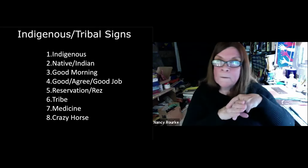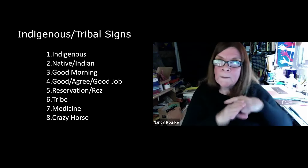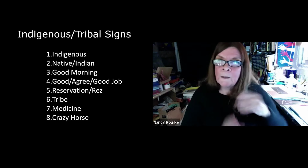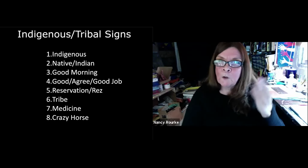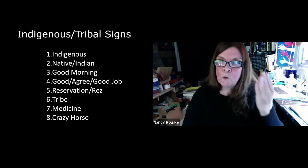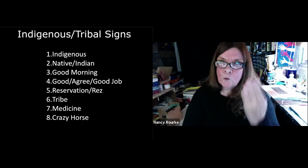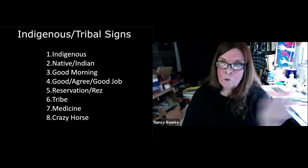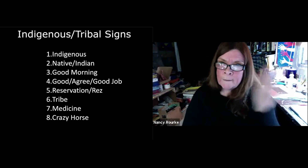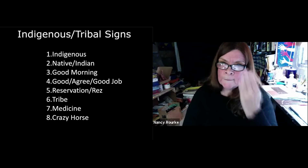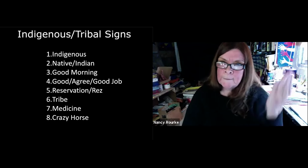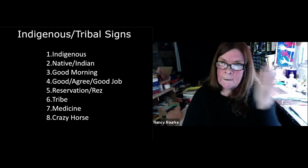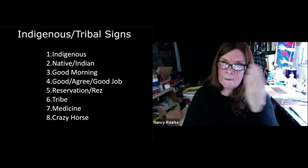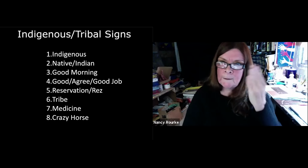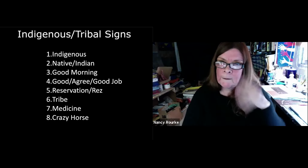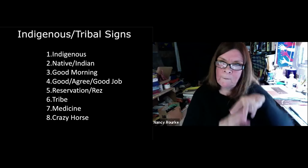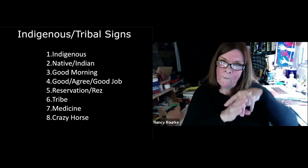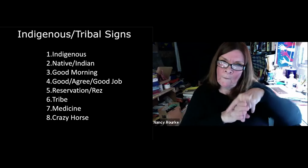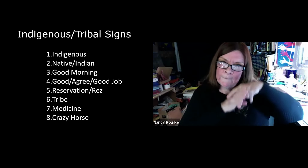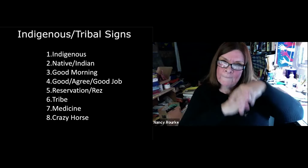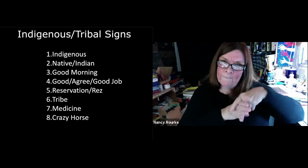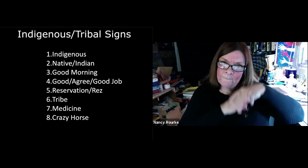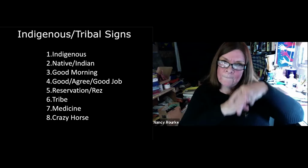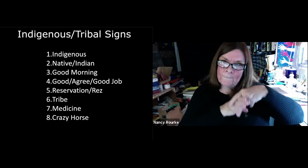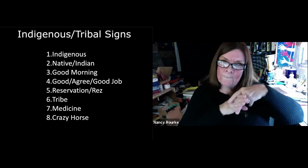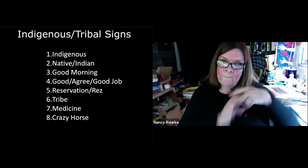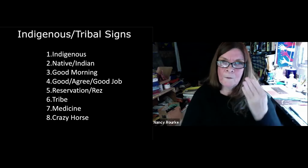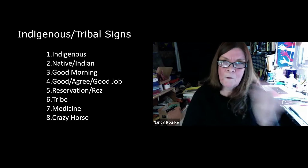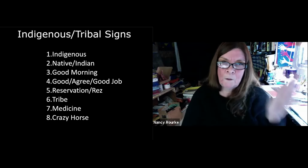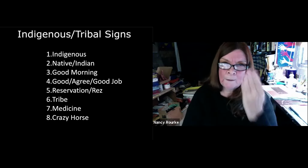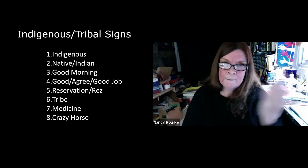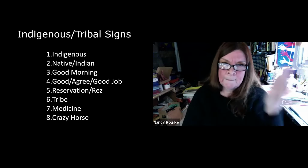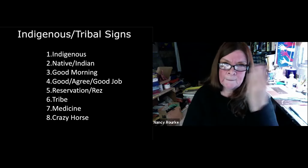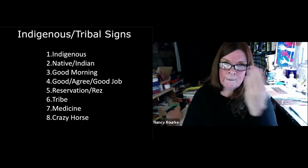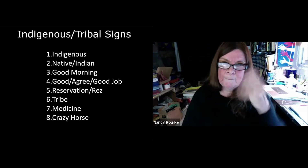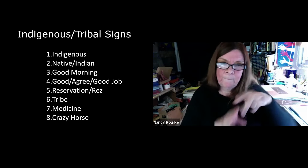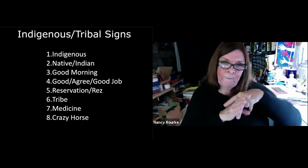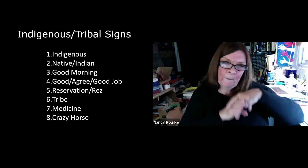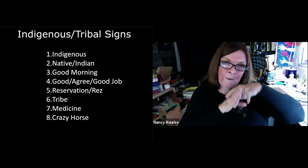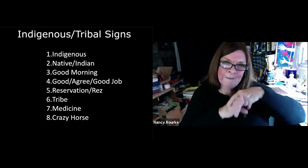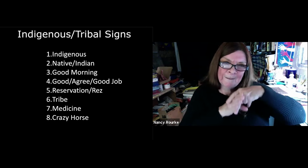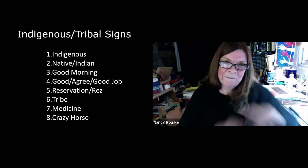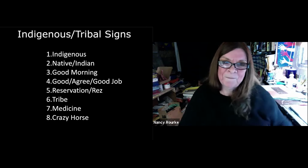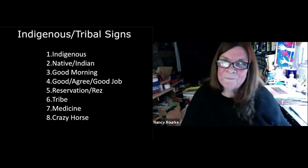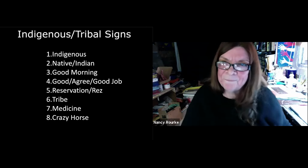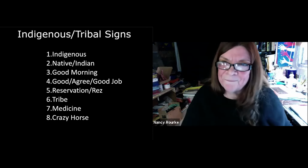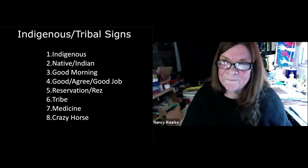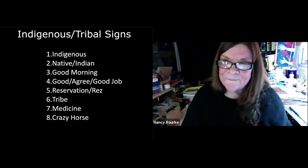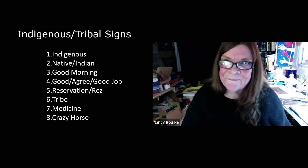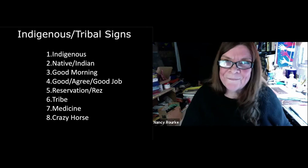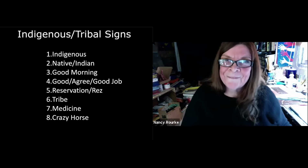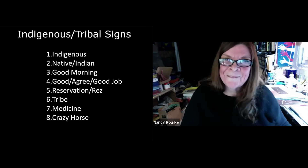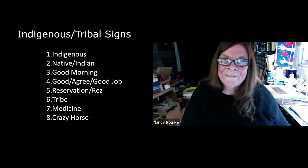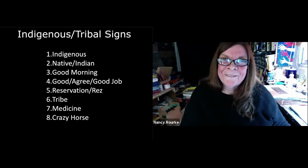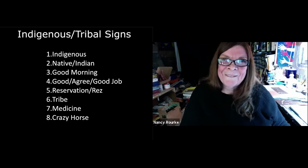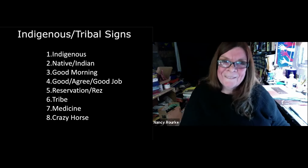Dakota area, it's not crazy horse. It's this way. See that? Wild or crazy? And then